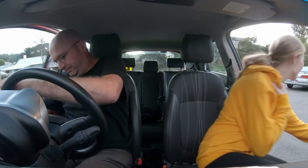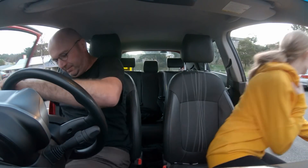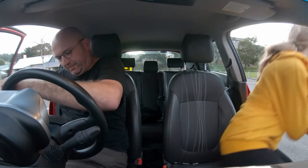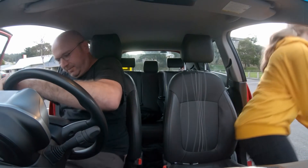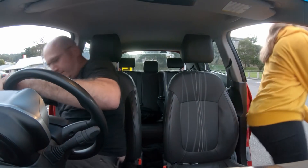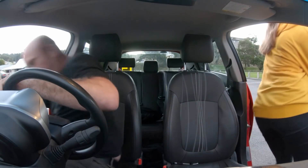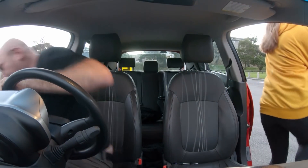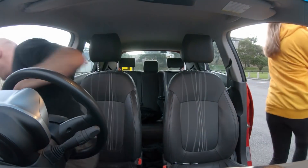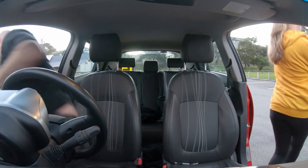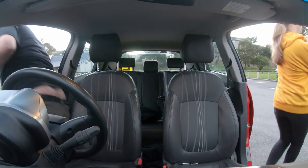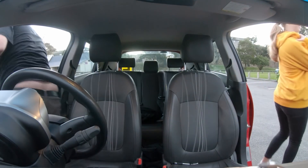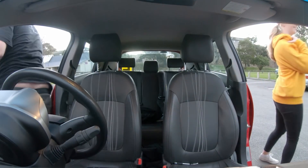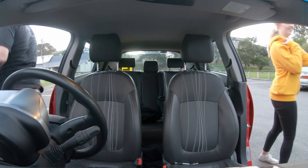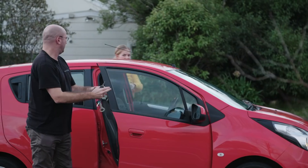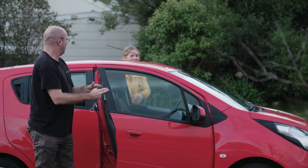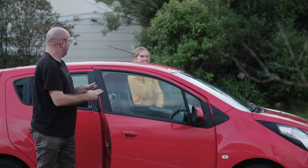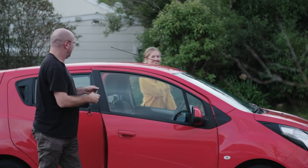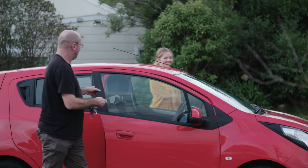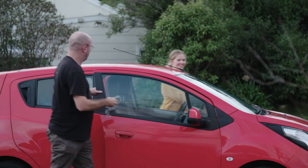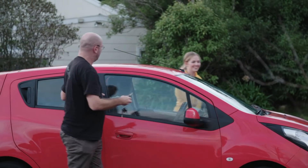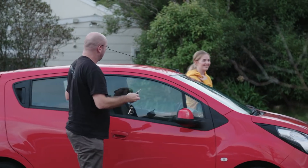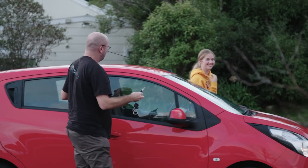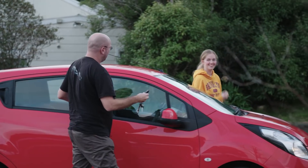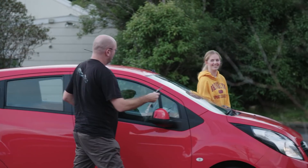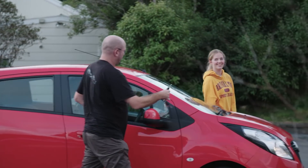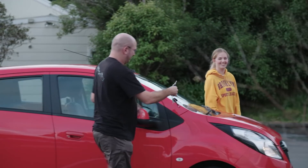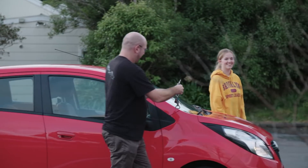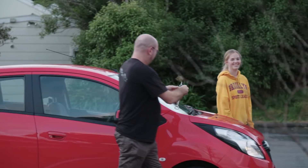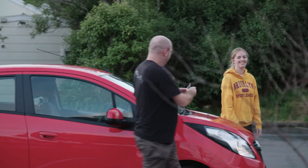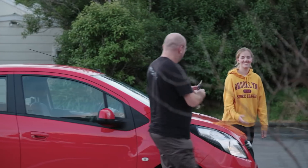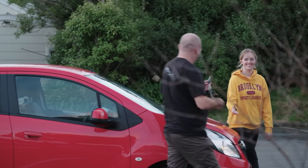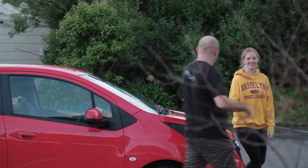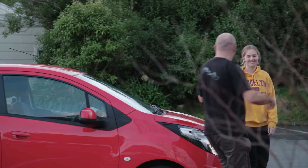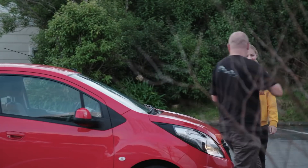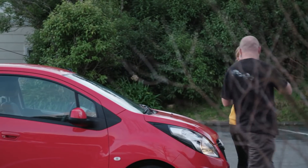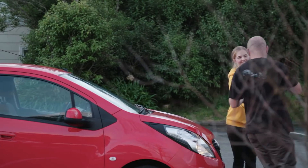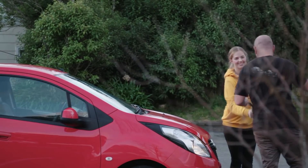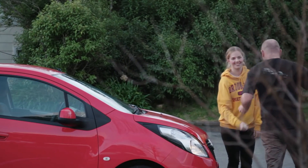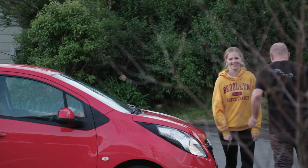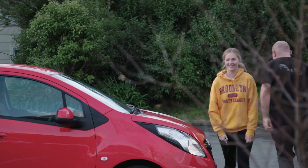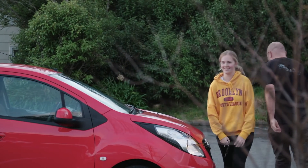When Zoe got to the age of being able to get a learner's licence, it wasn't until then that I realised, how do you do lessons with a deaf